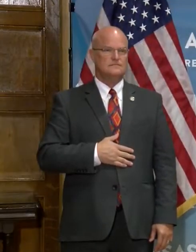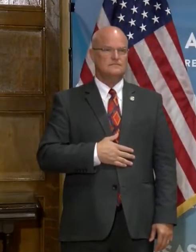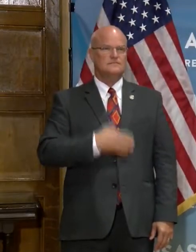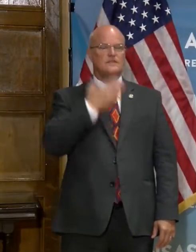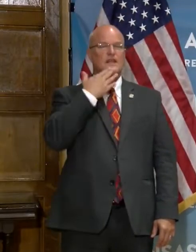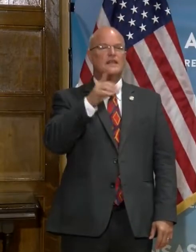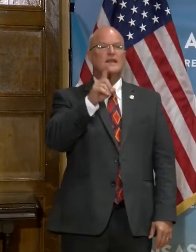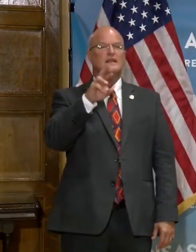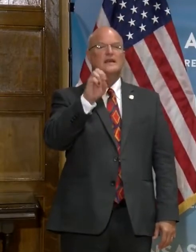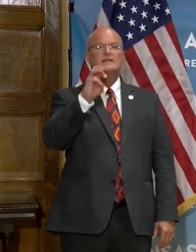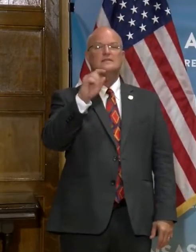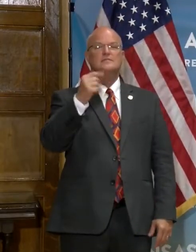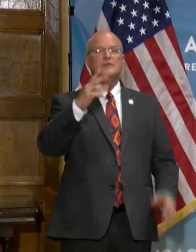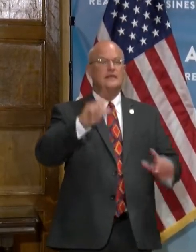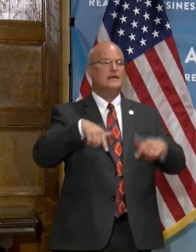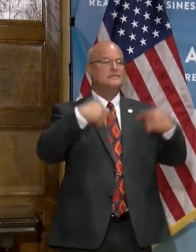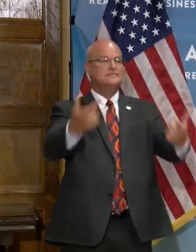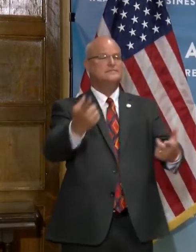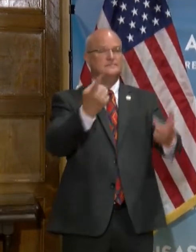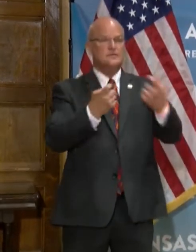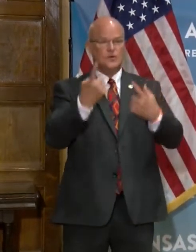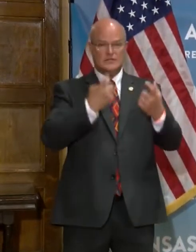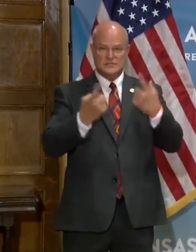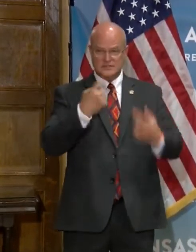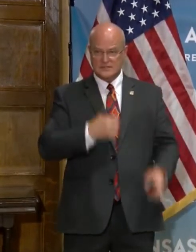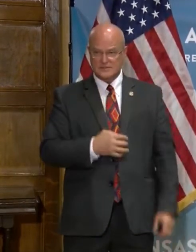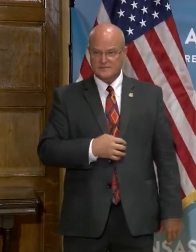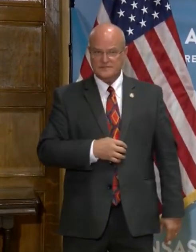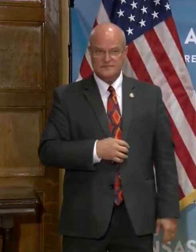Thank you, Dr. Smith. With that, we'll take any questions.